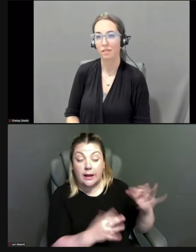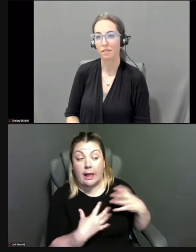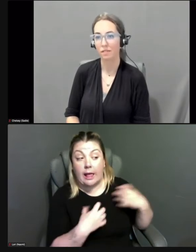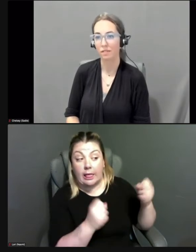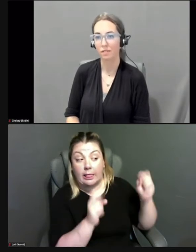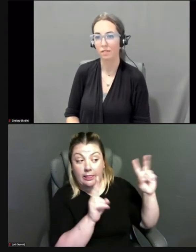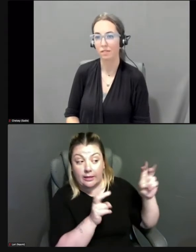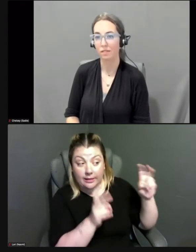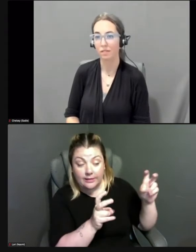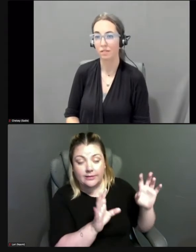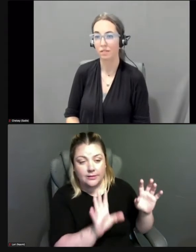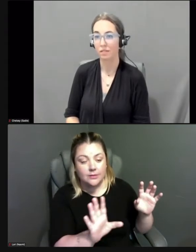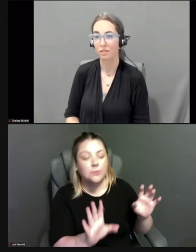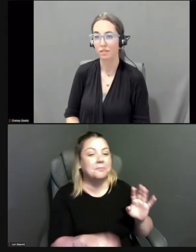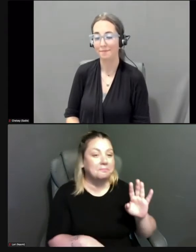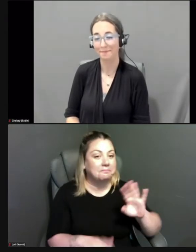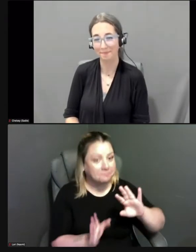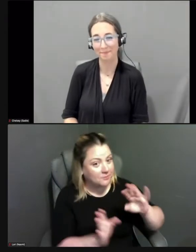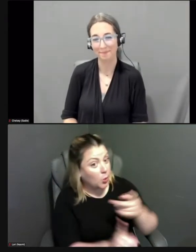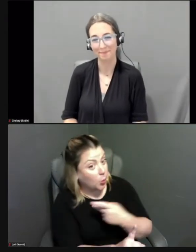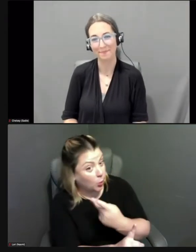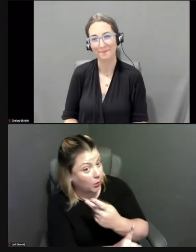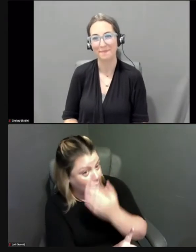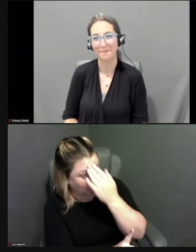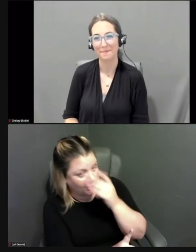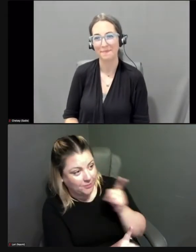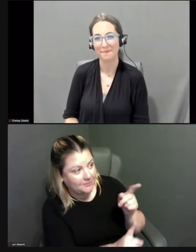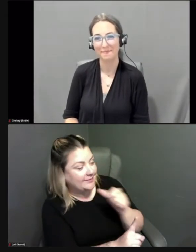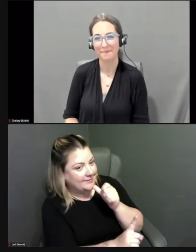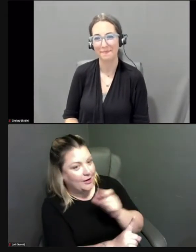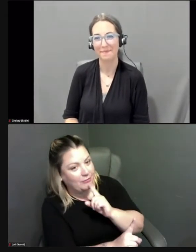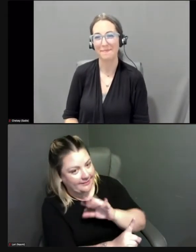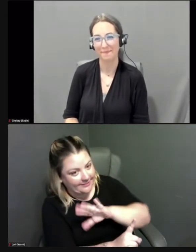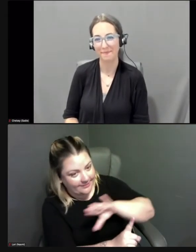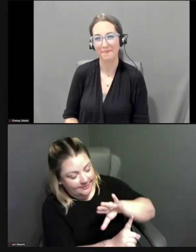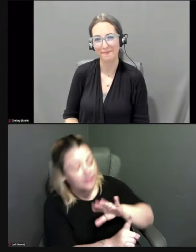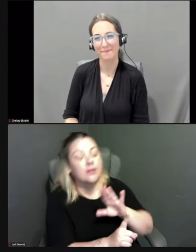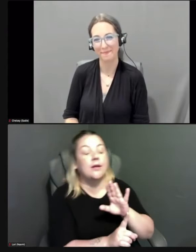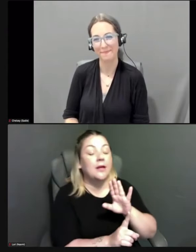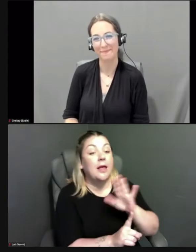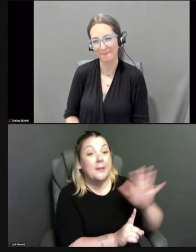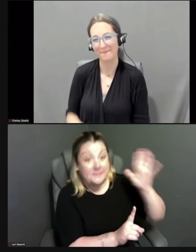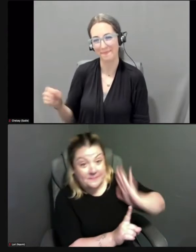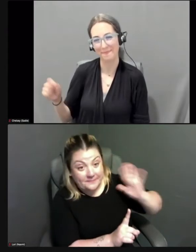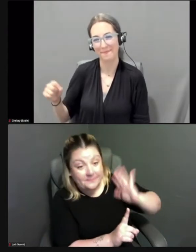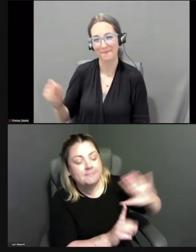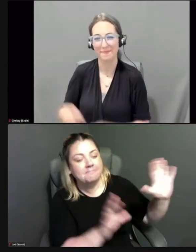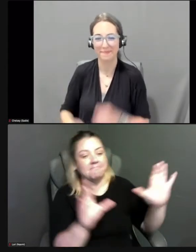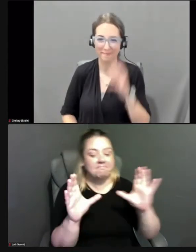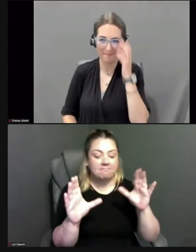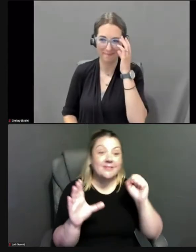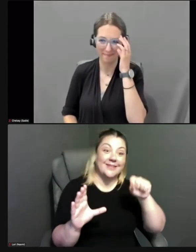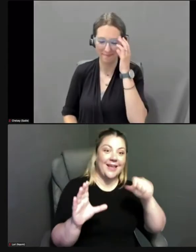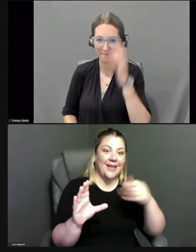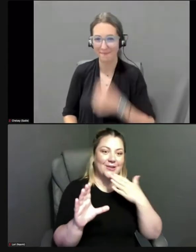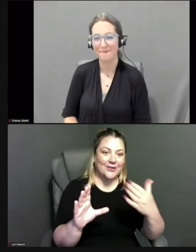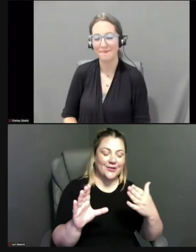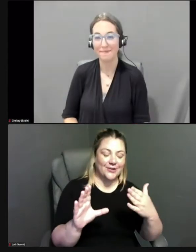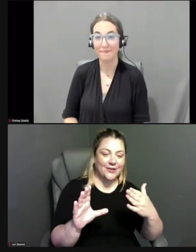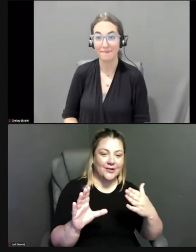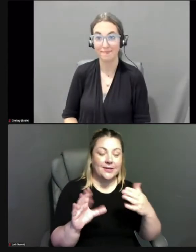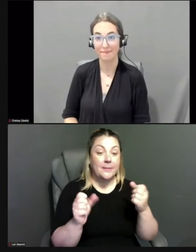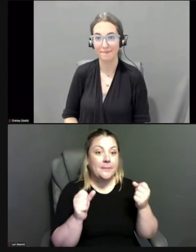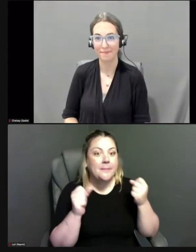which again, we know is still not, but, you know, at the time, I felt really good about it, and I got a